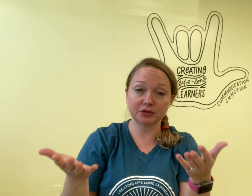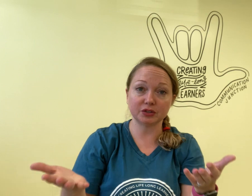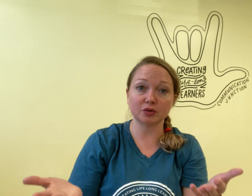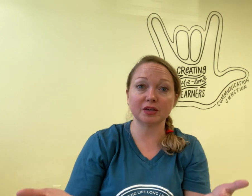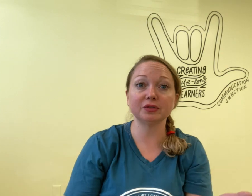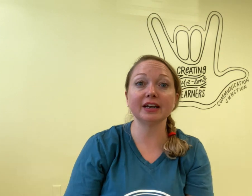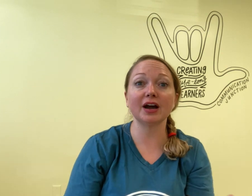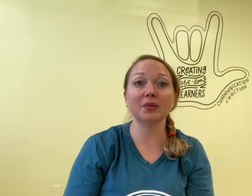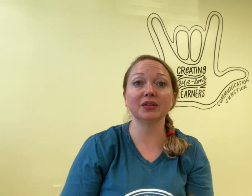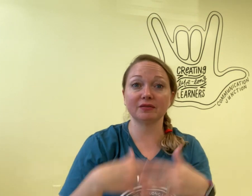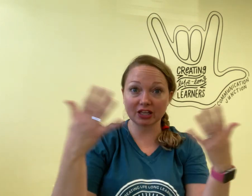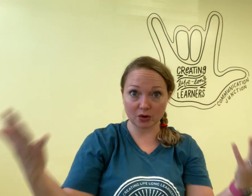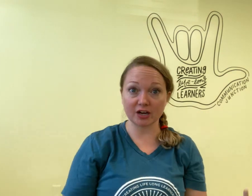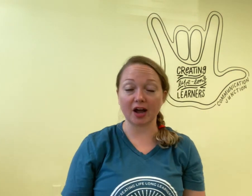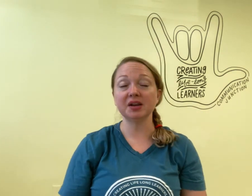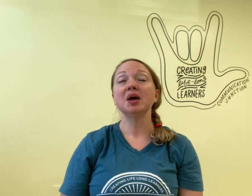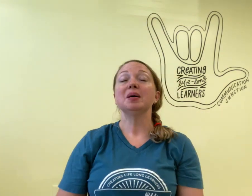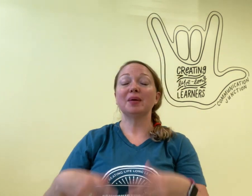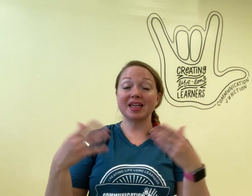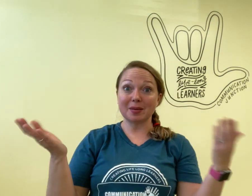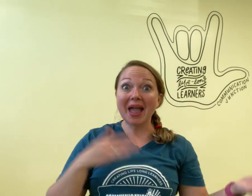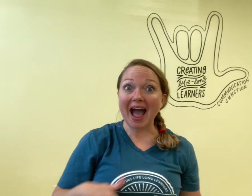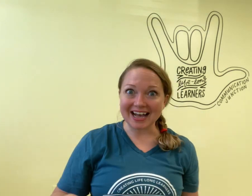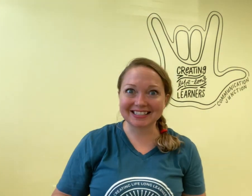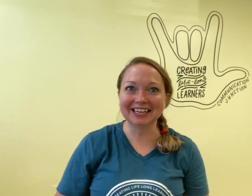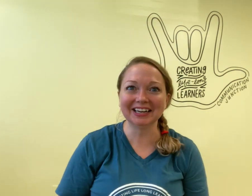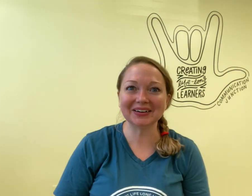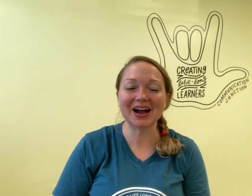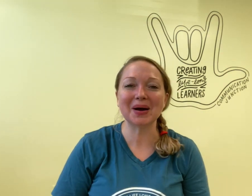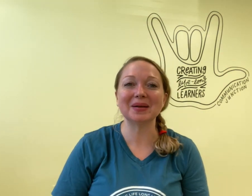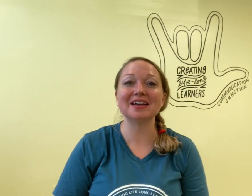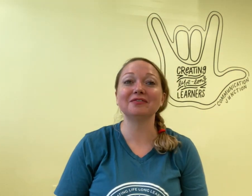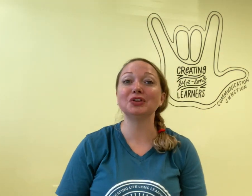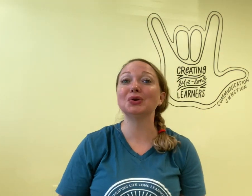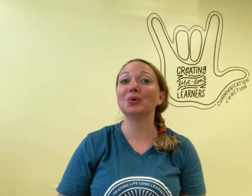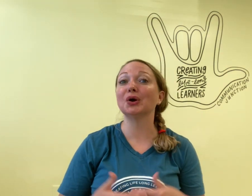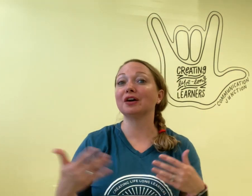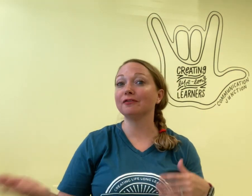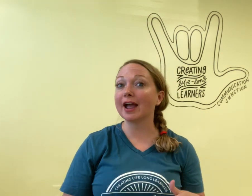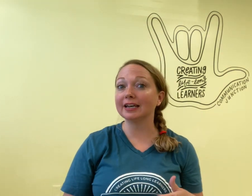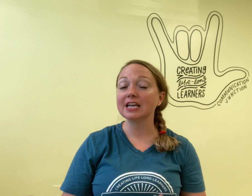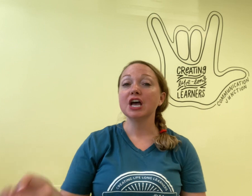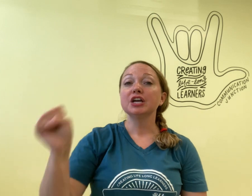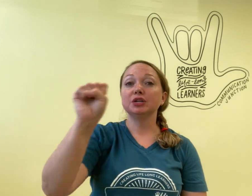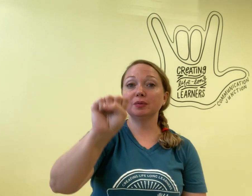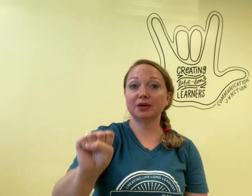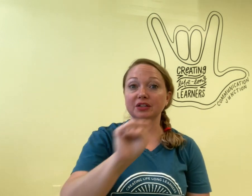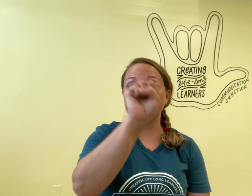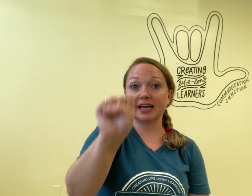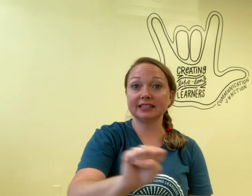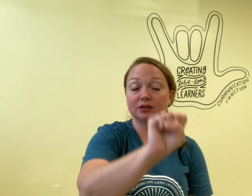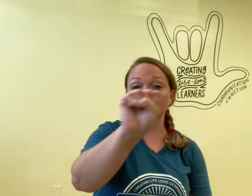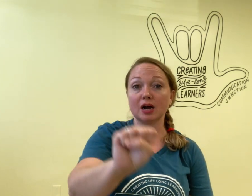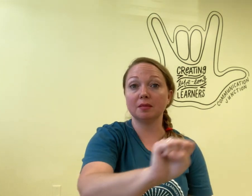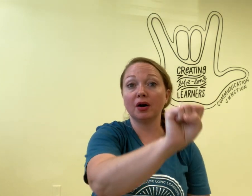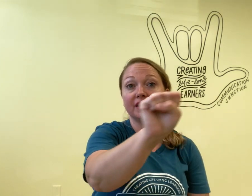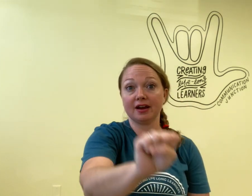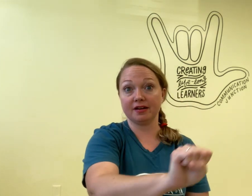so much right now with everything going on, but in the past, if you hurt a friend, you would put the S and rub on the area in